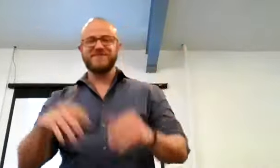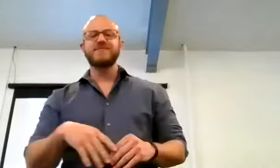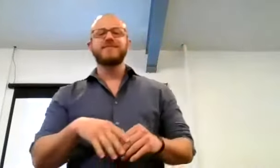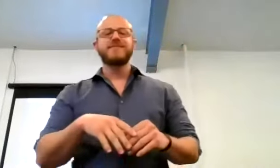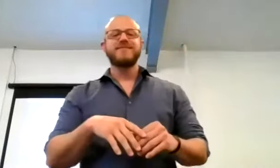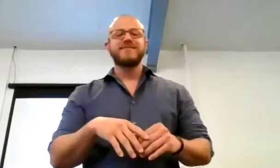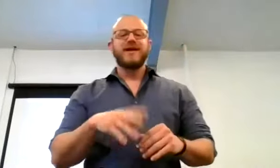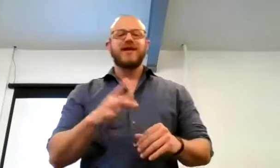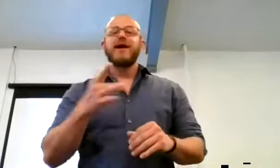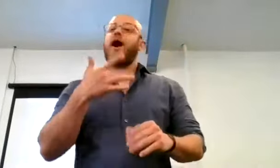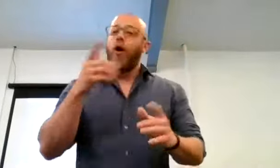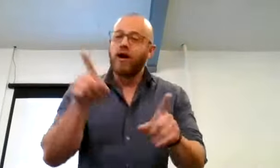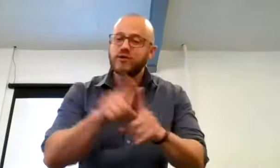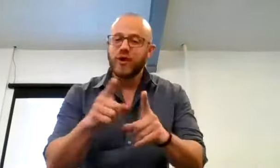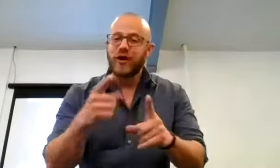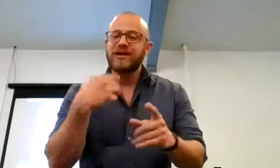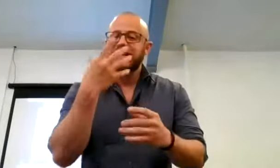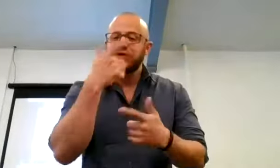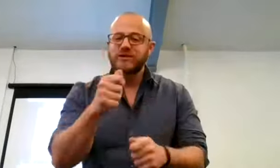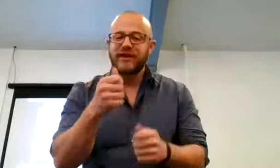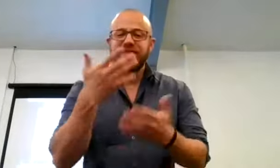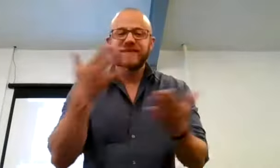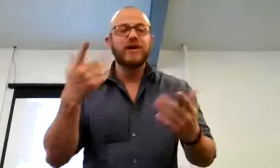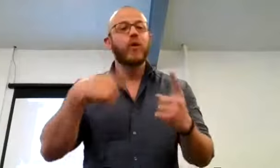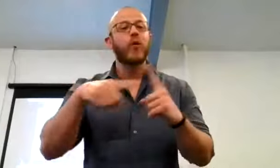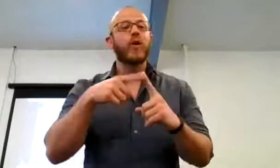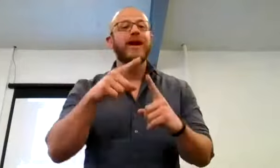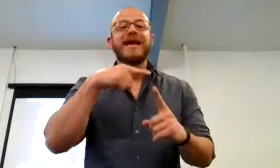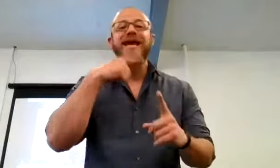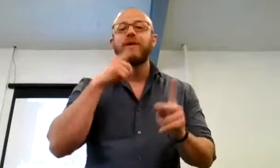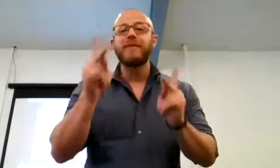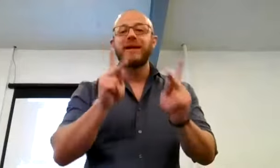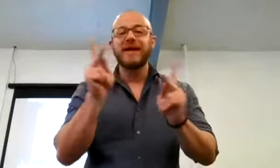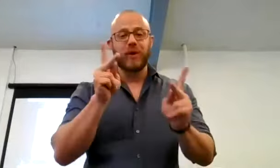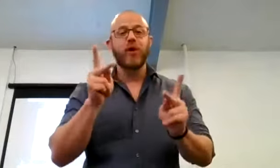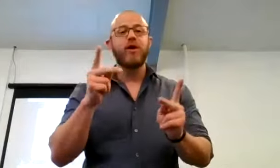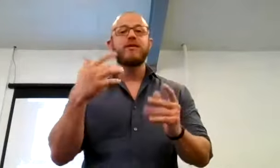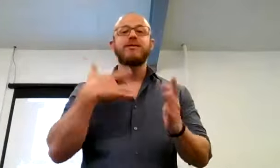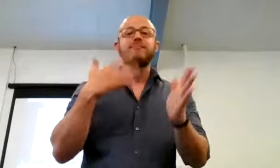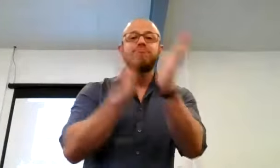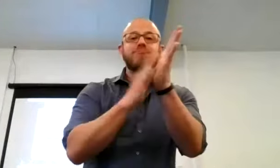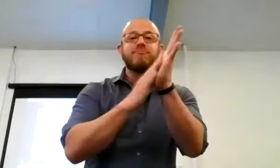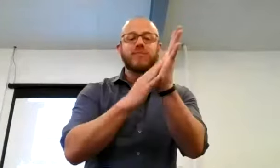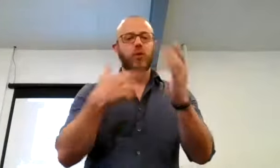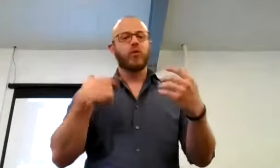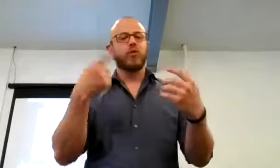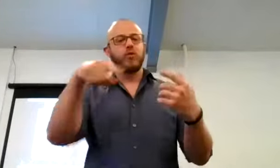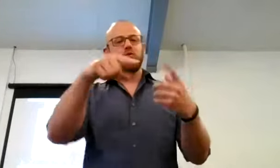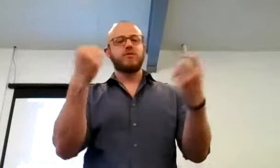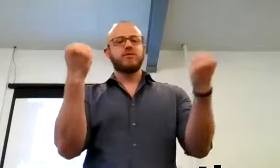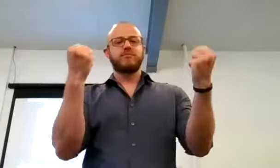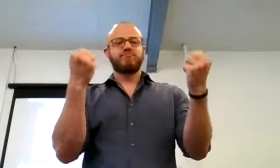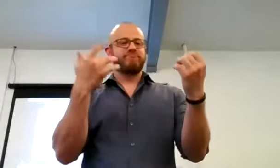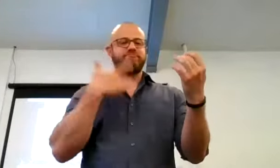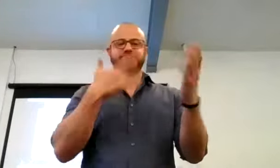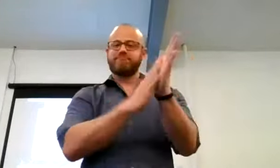Yes, awesome. Okay, also, if you're for the hearing people, maybe interested, as far as the clapping and